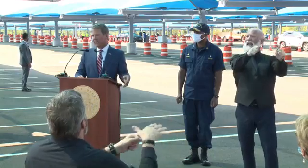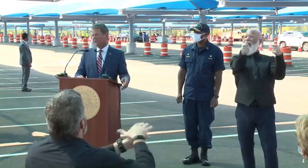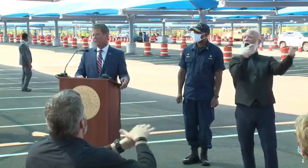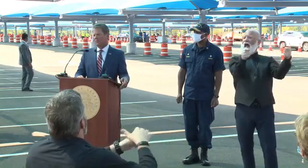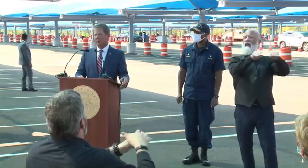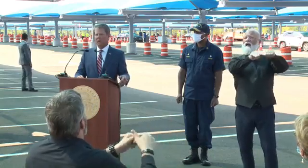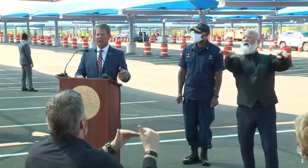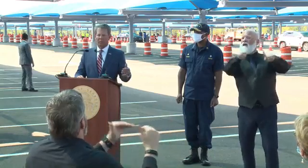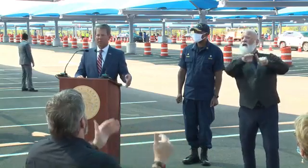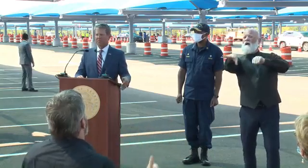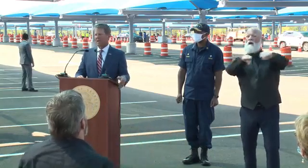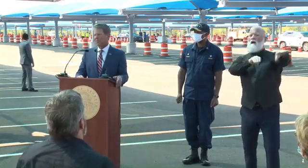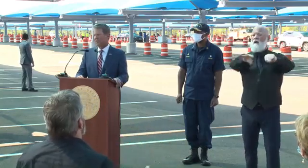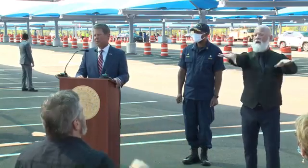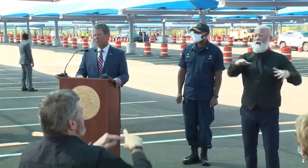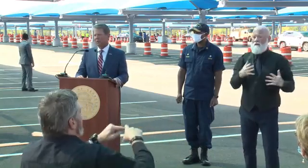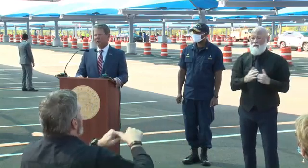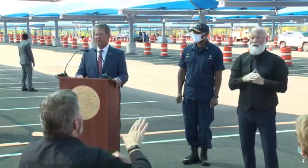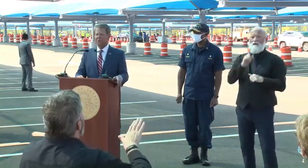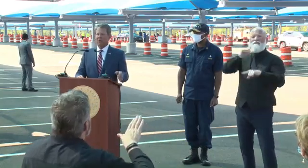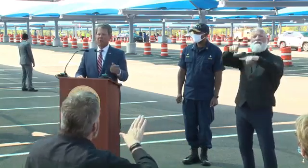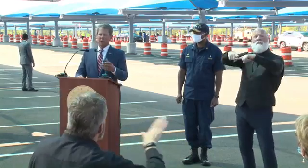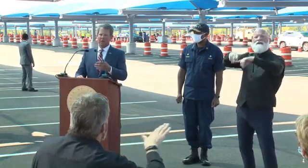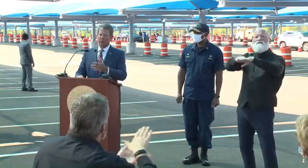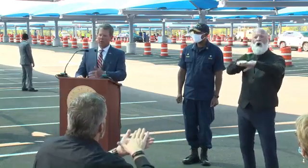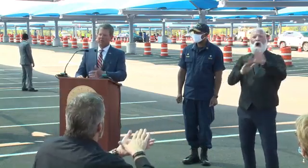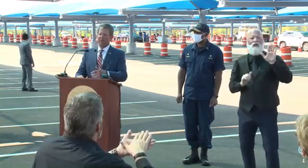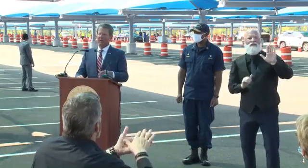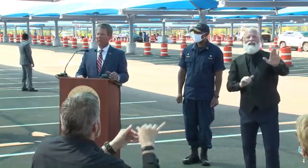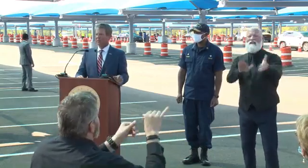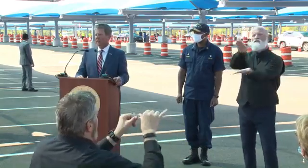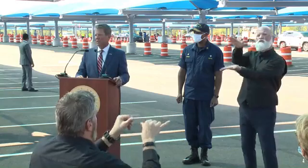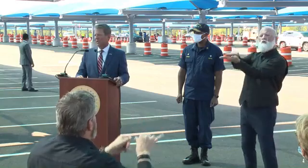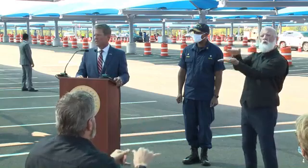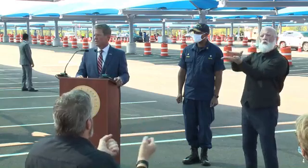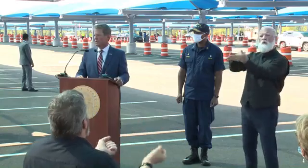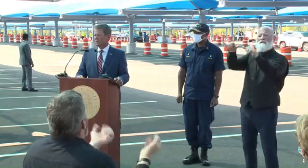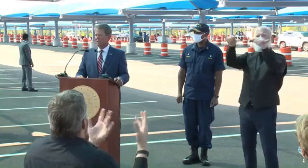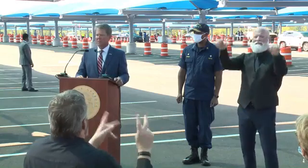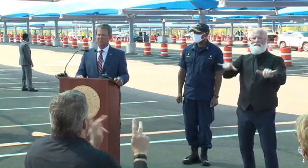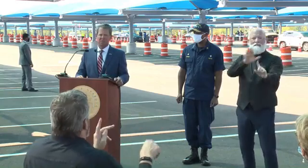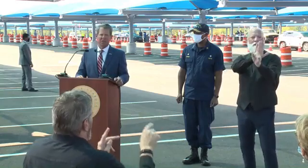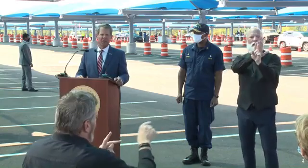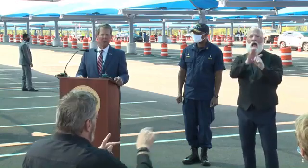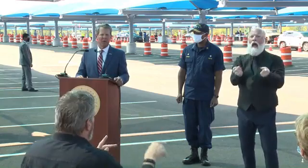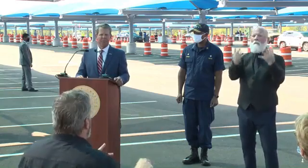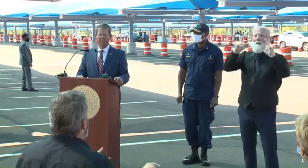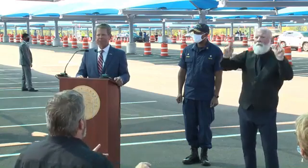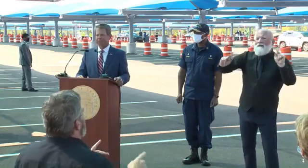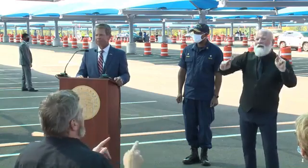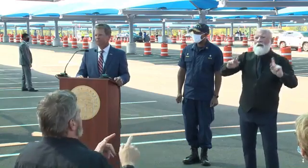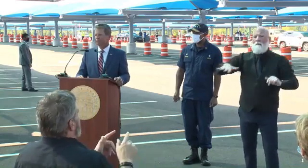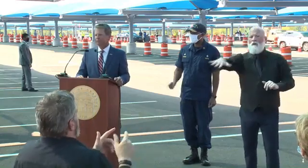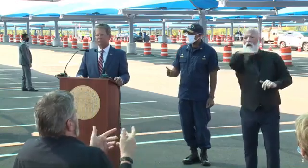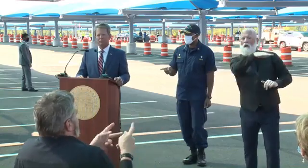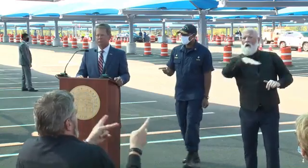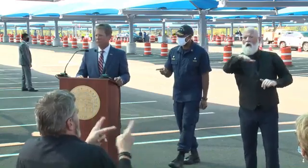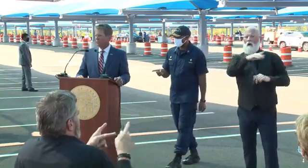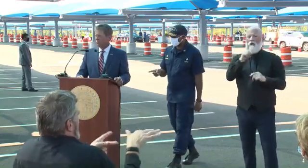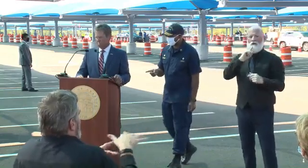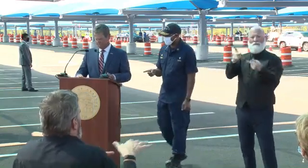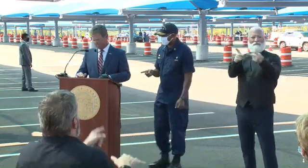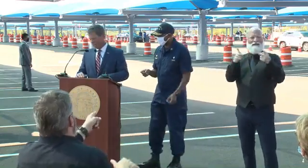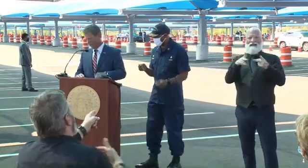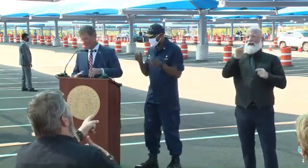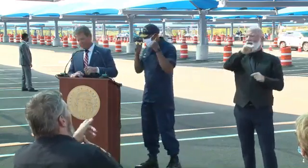what their classrooms are like, what the size of the school is, what the environment is, like the Surgeon General just talked about. And I'll